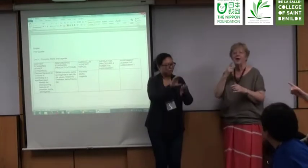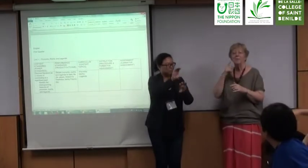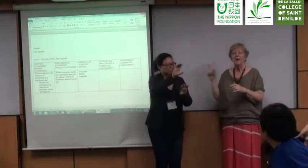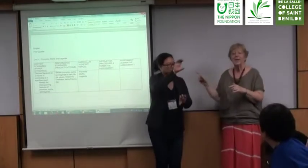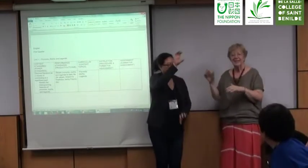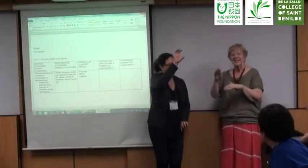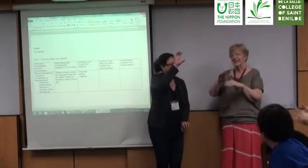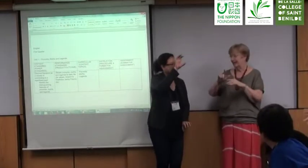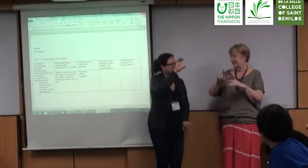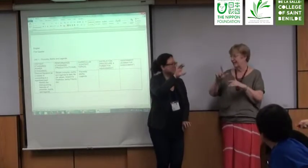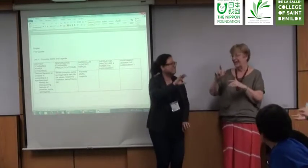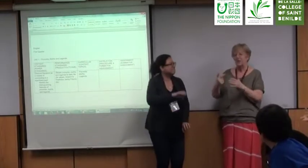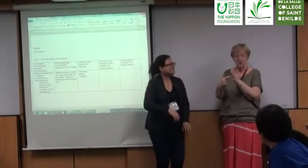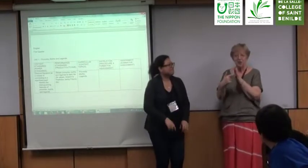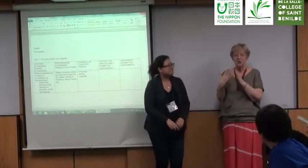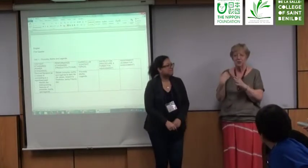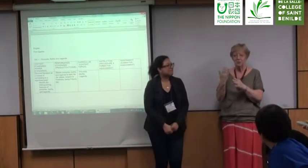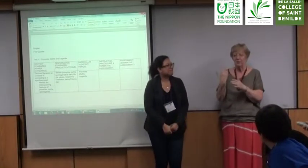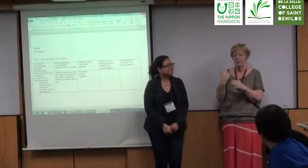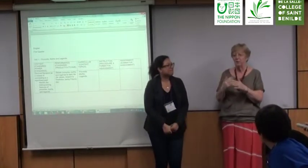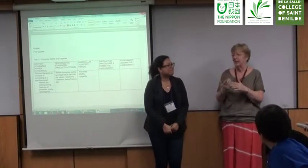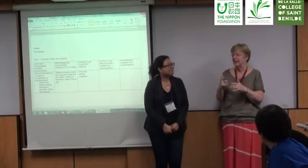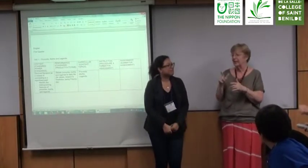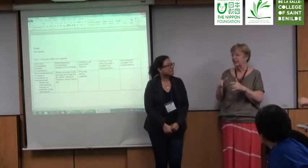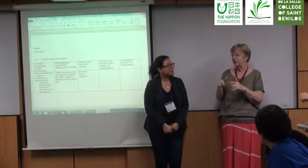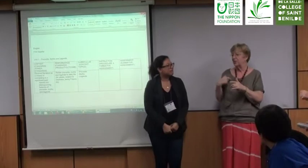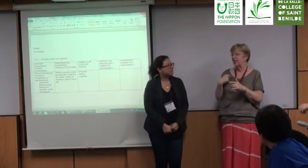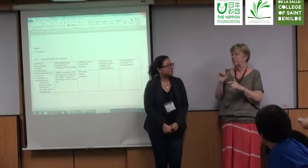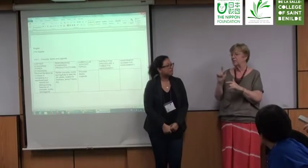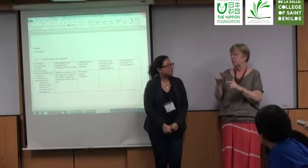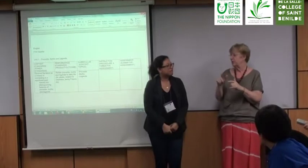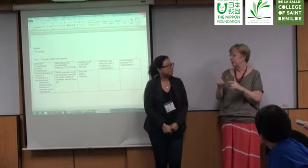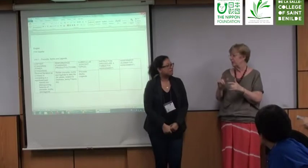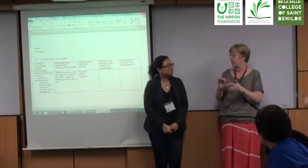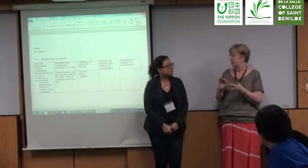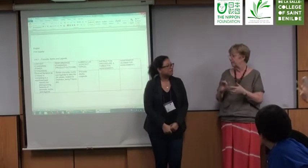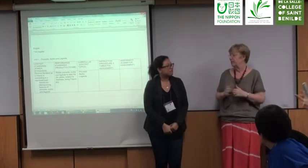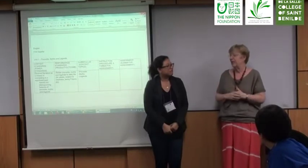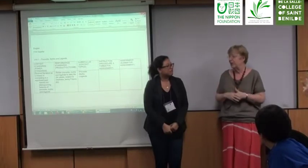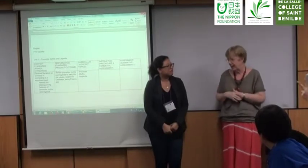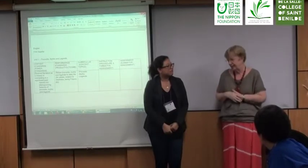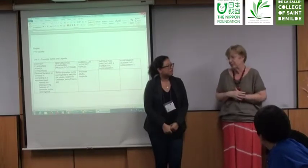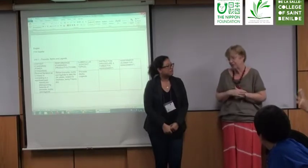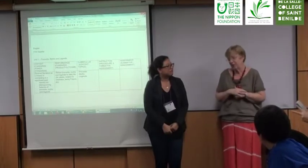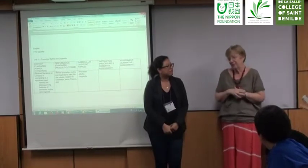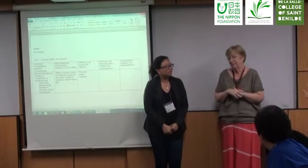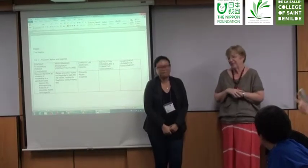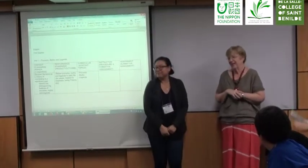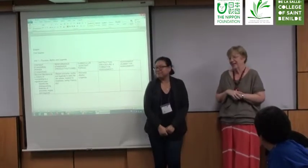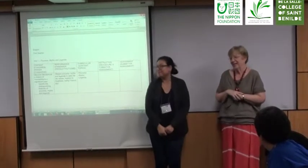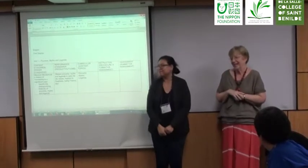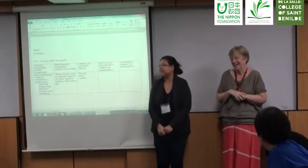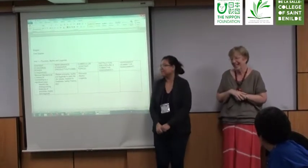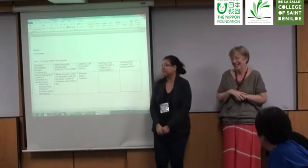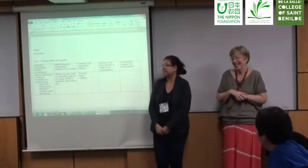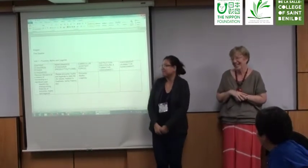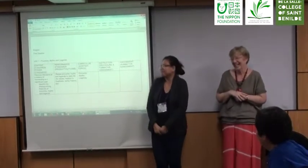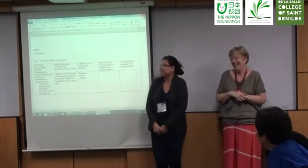Yeah, later, she showed it to me before, and later she has to go to the internet.